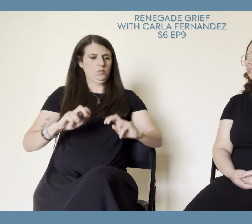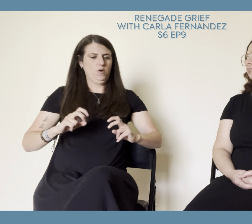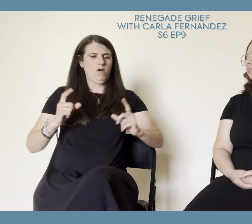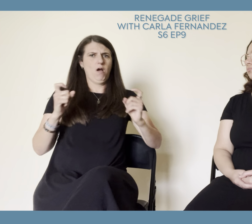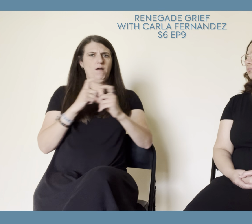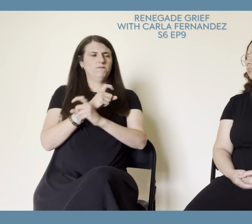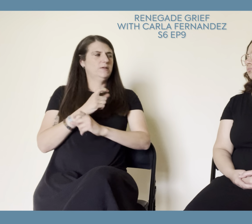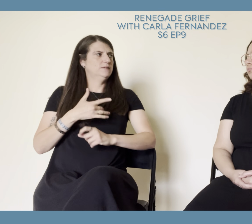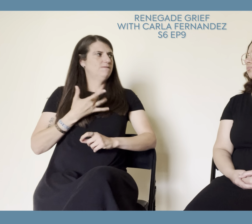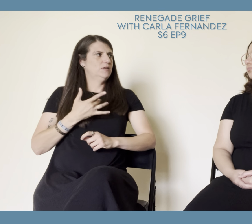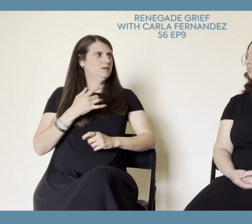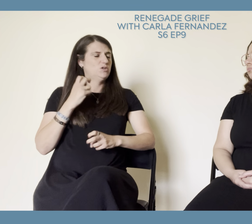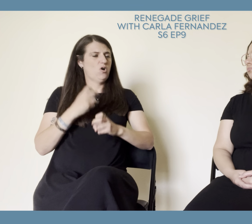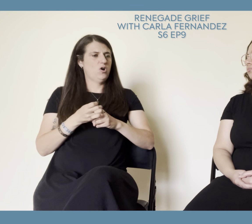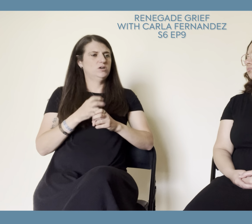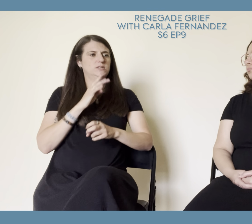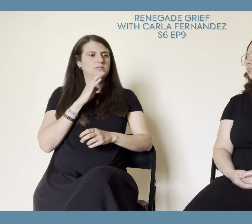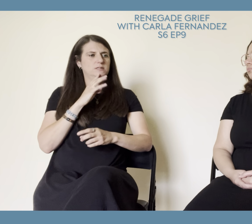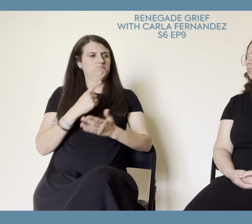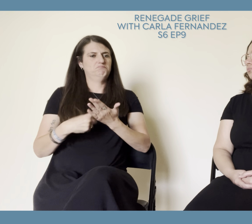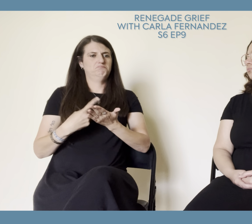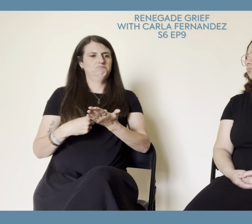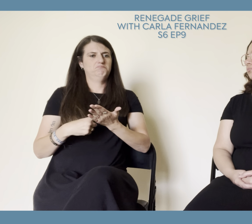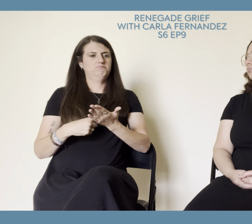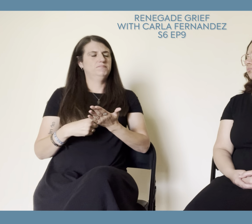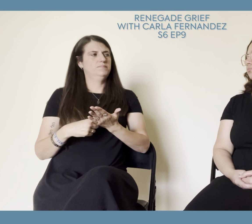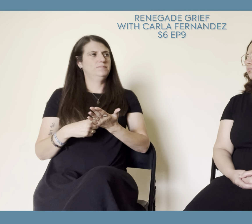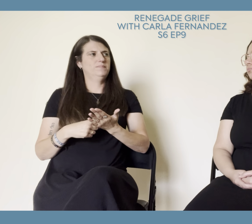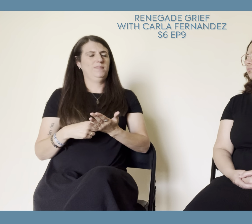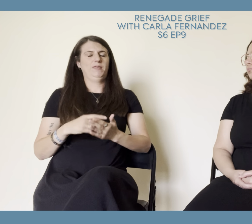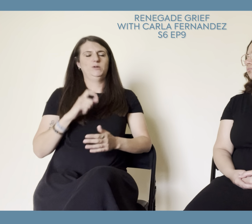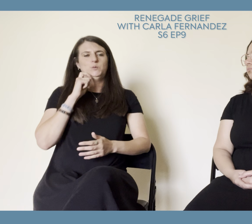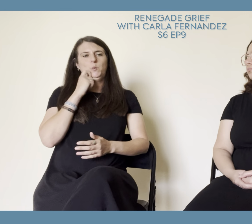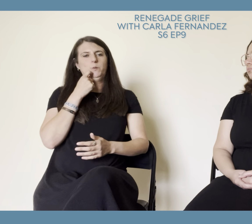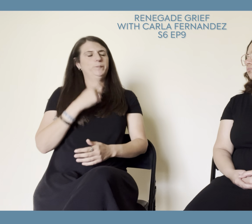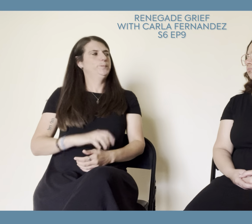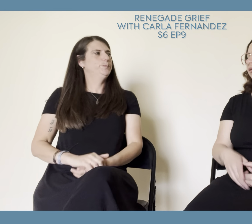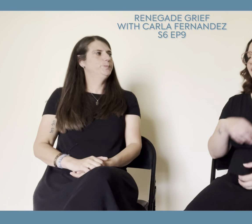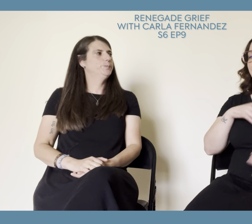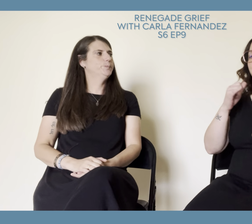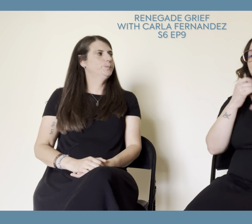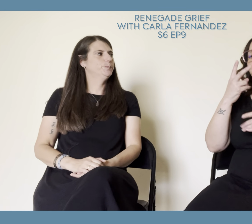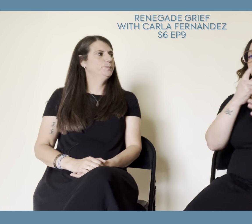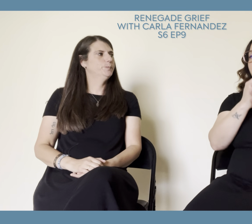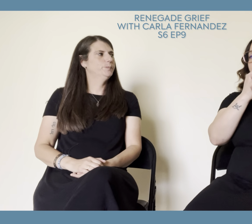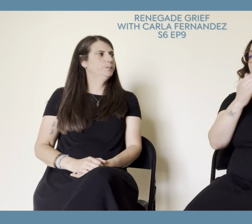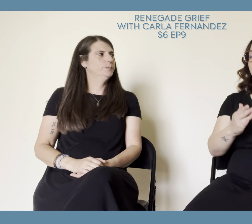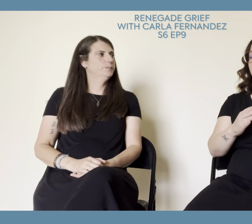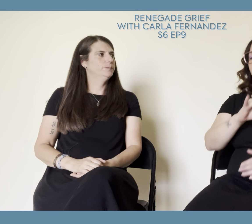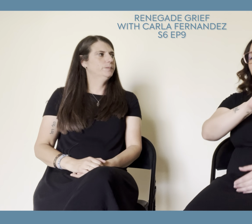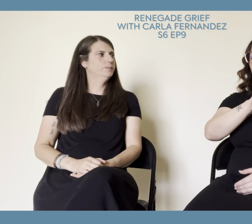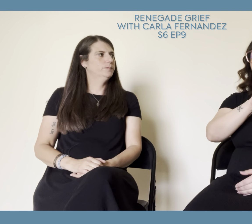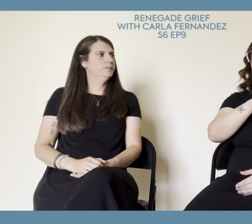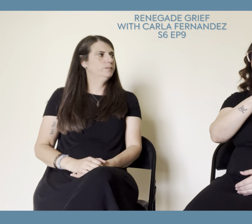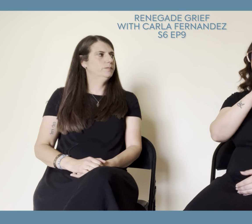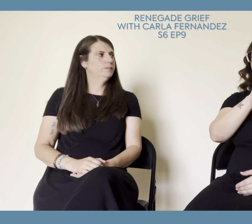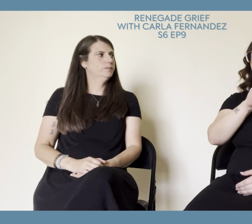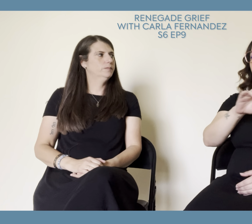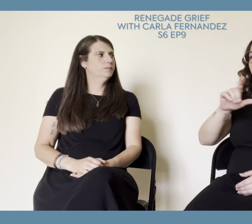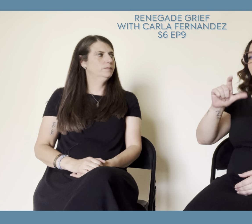talked about head on. I think it's very cool. I interviewed 2 therapists, Justine Maston and Larissa Garsky, and